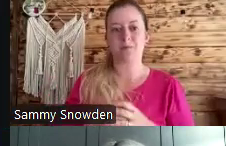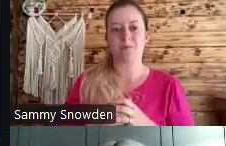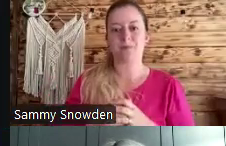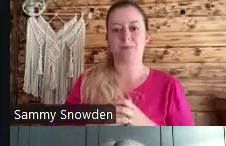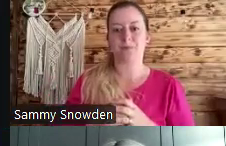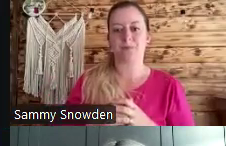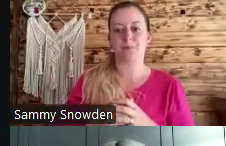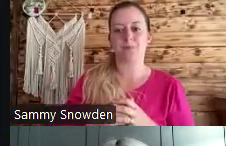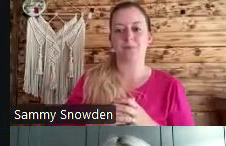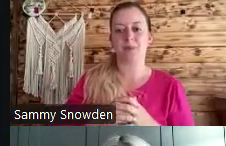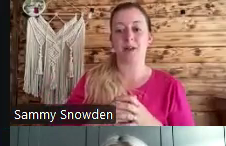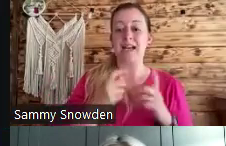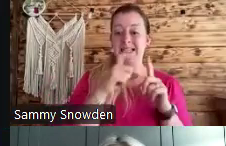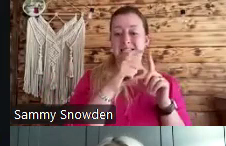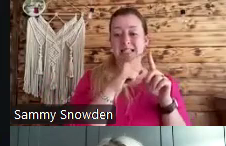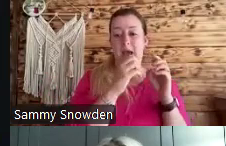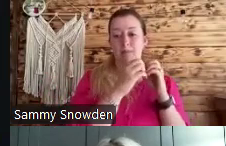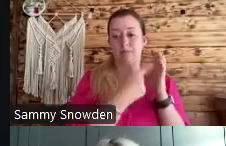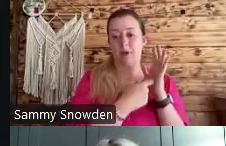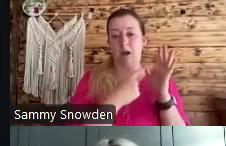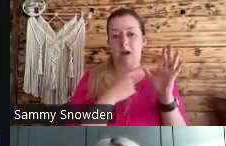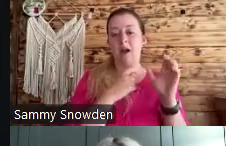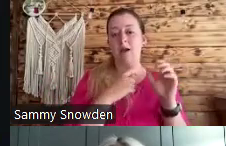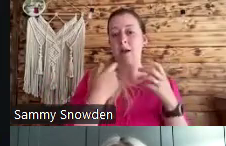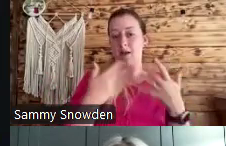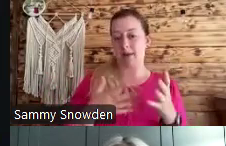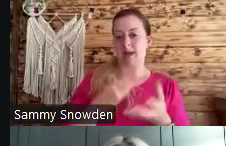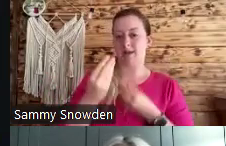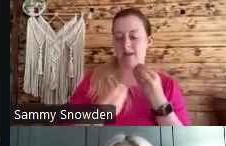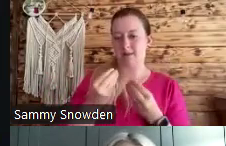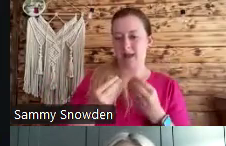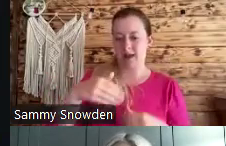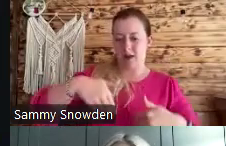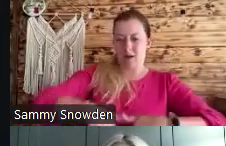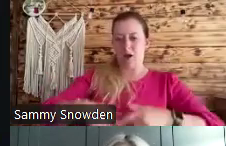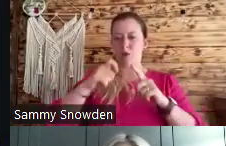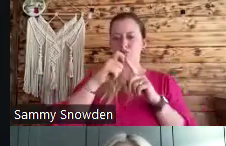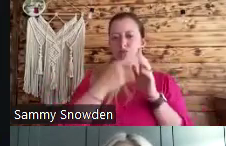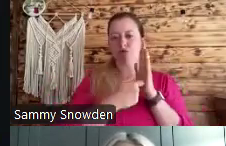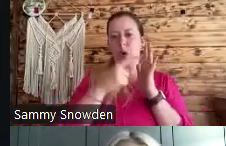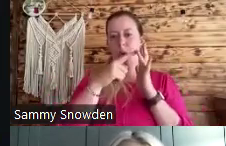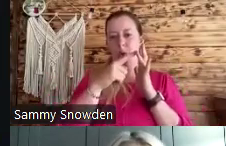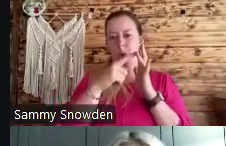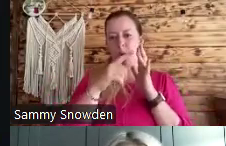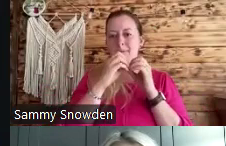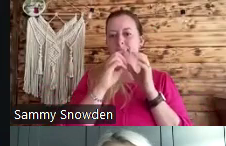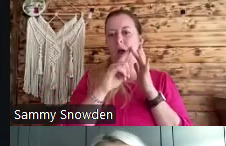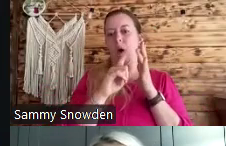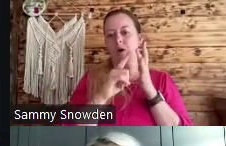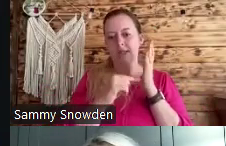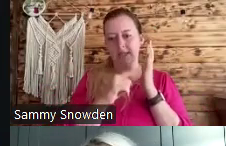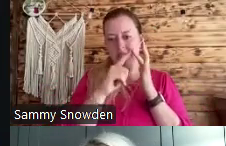Deborah talks about the probiotics. We've got the PB Assist Plus, which is 13 probiotic strains, and that will be coming